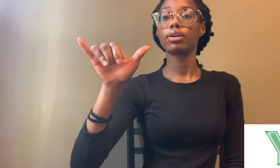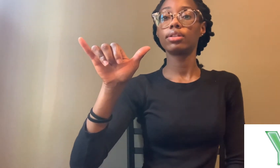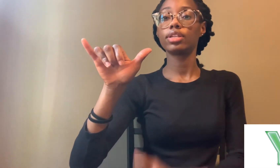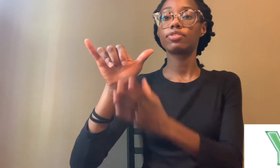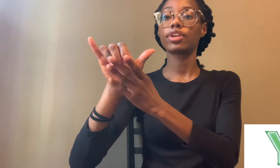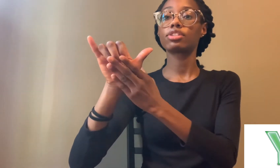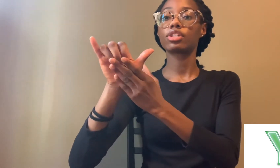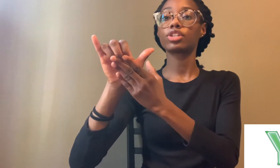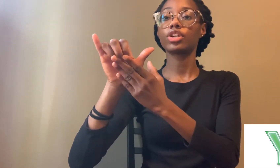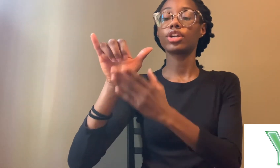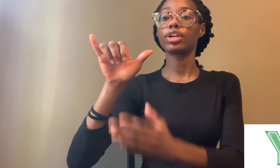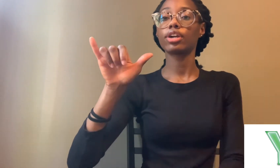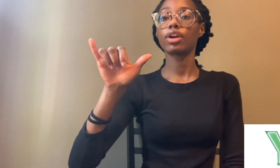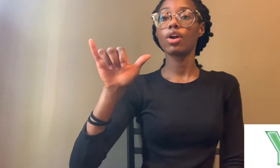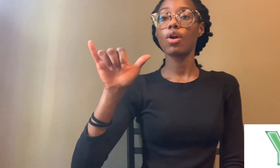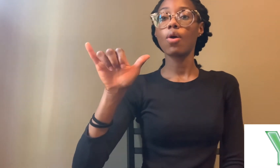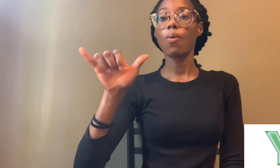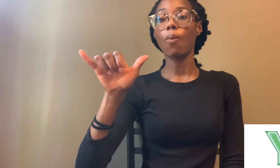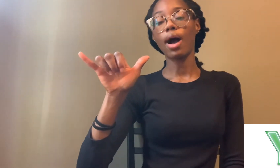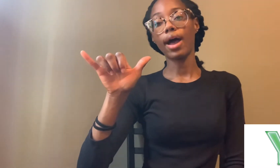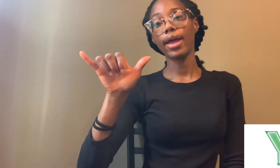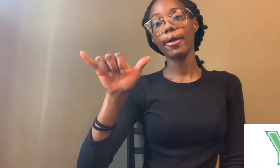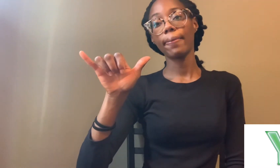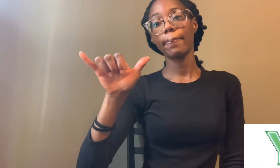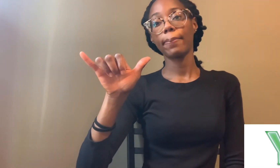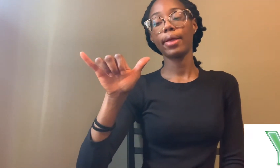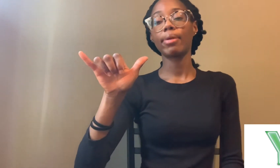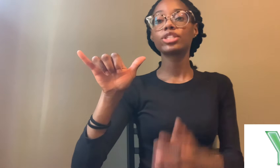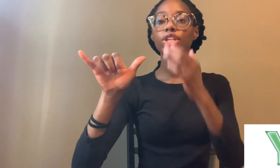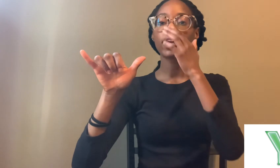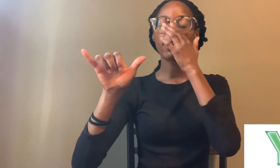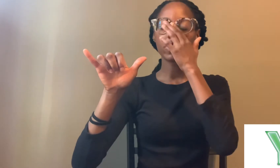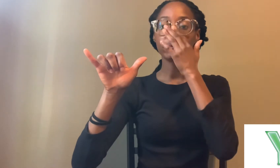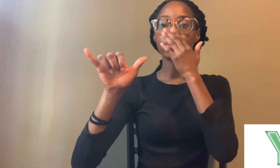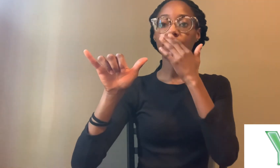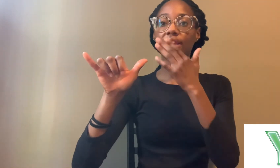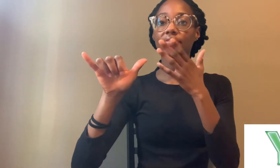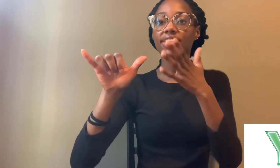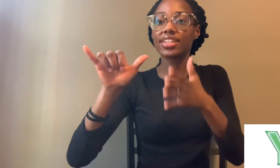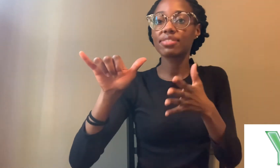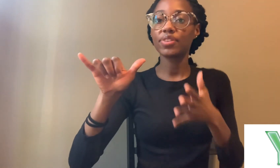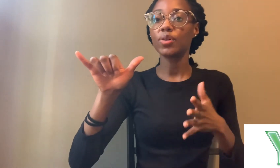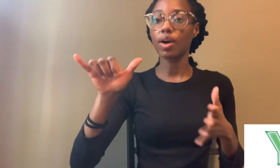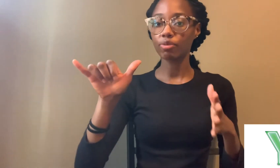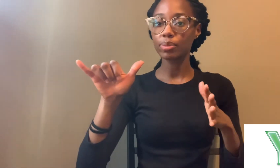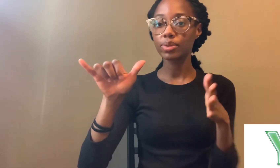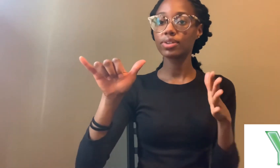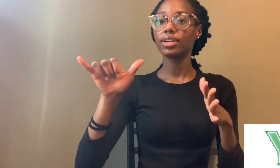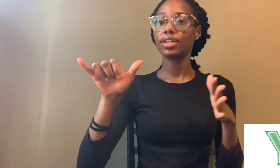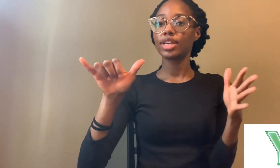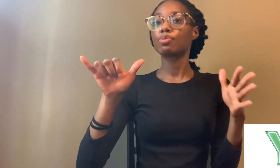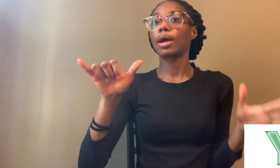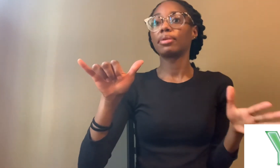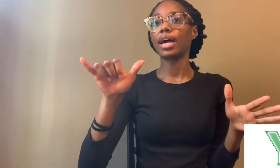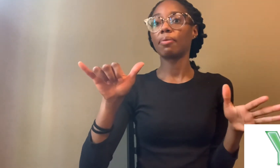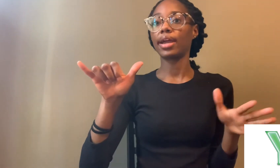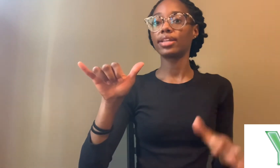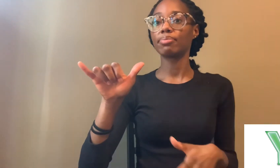These fingers are secure. Y. And make sure you're comfortable. Like if it doesn't feel comfortable, it's probably not right. Make sure